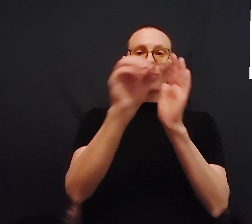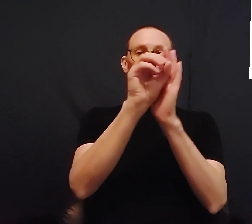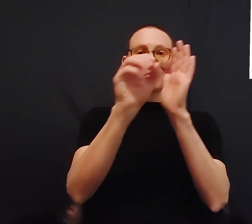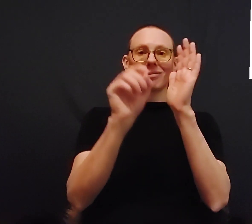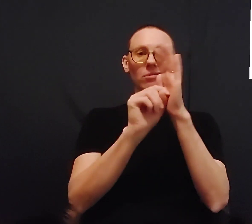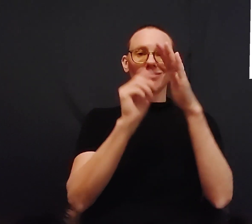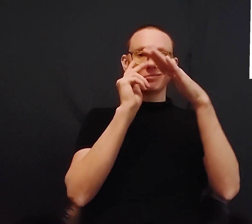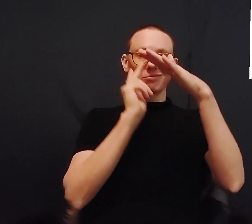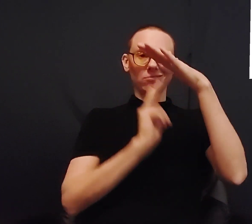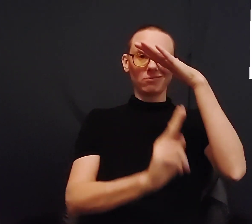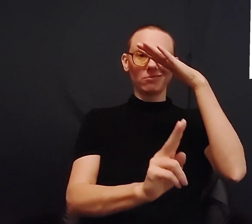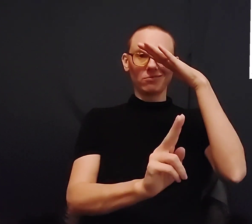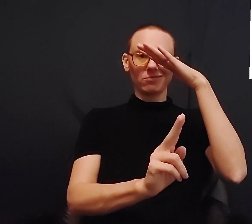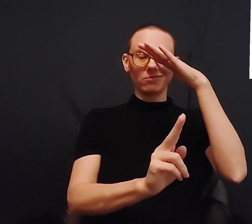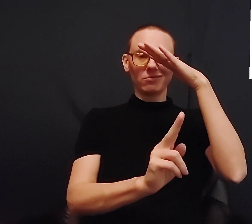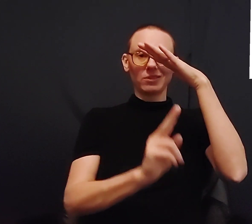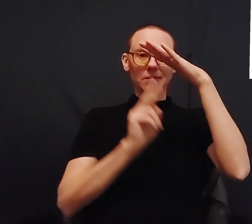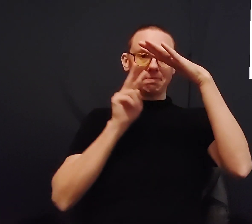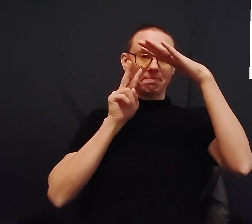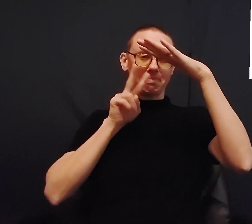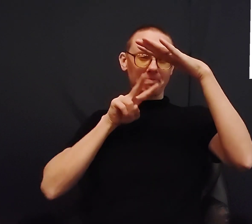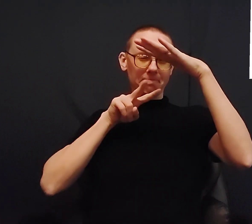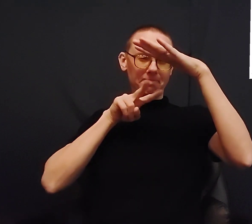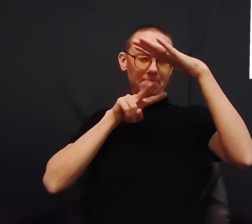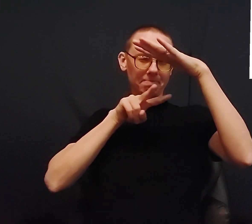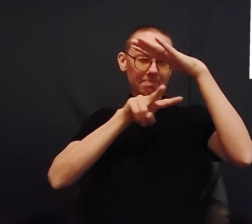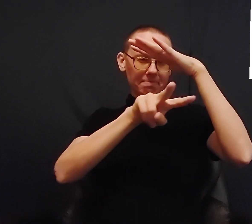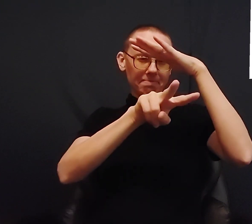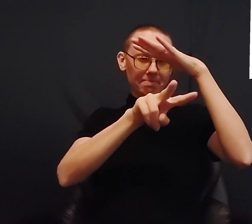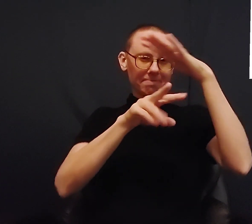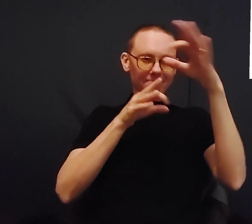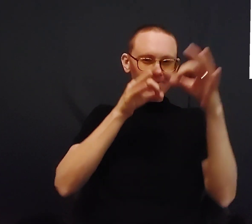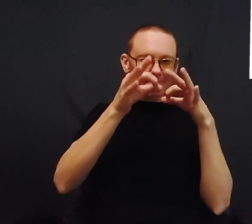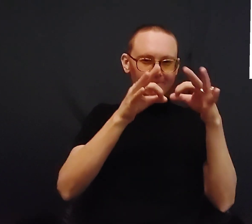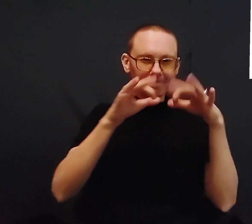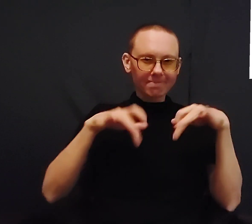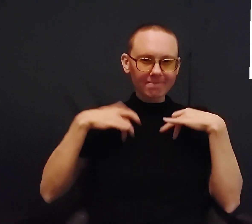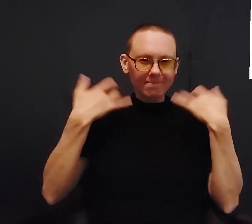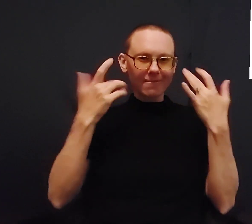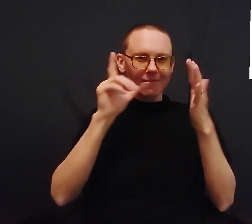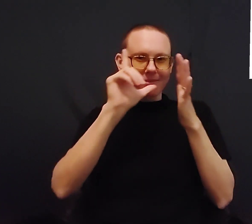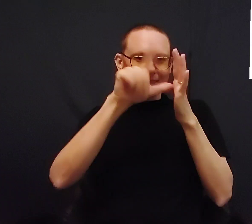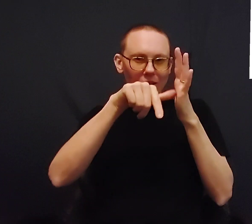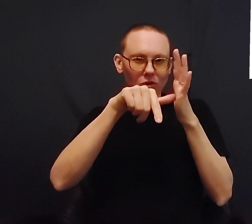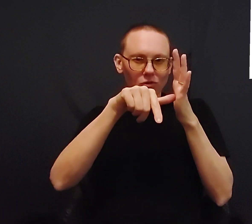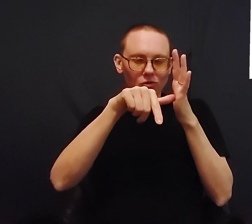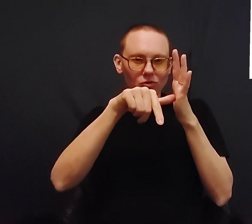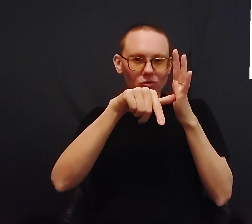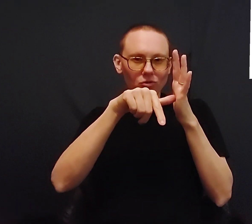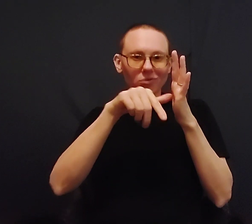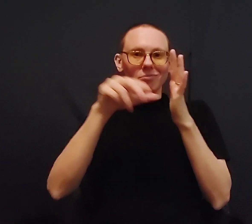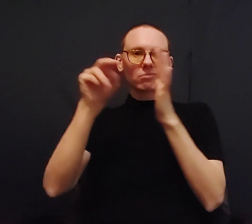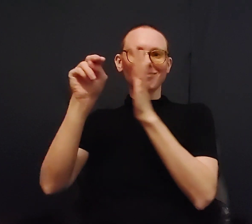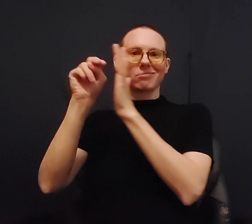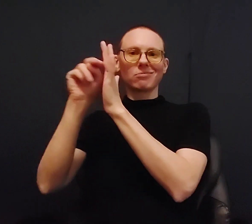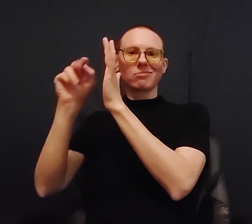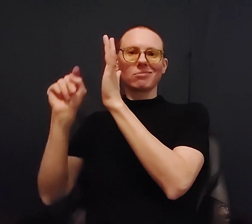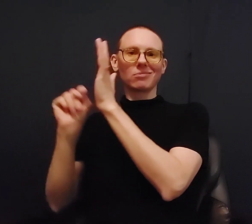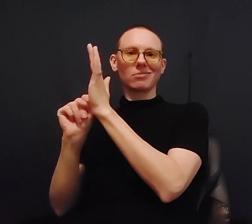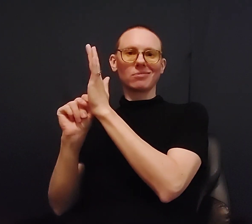Once again, you have a prophecy from the Old Testament that foretells of something to come, and an instance in